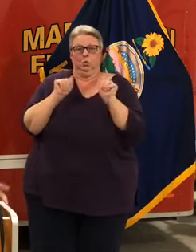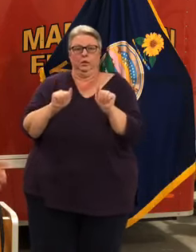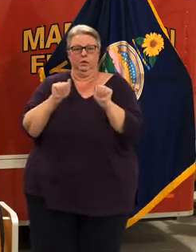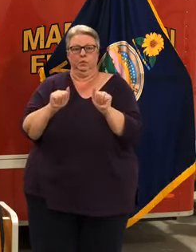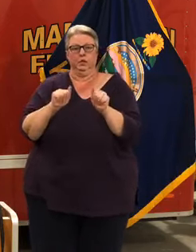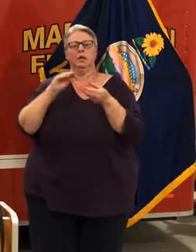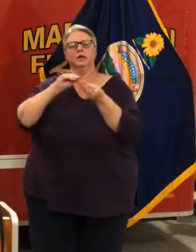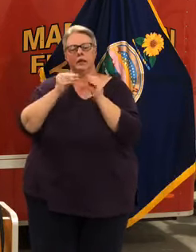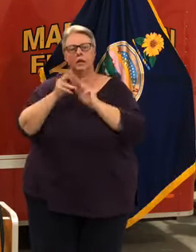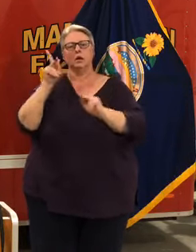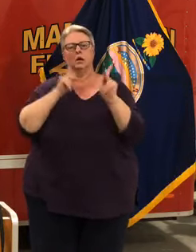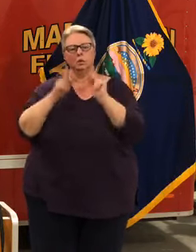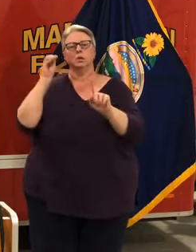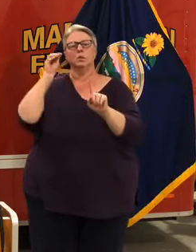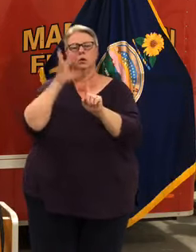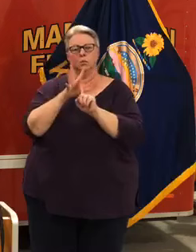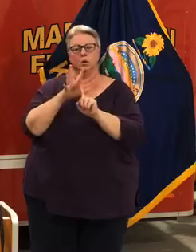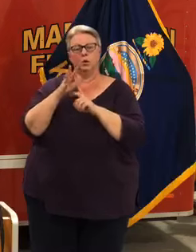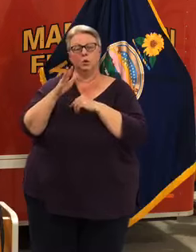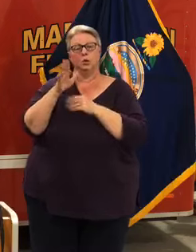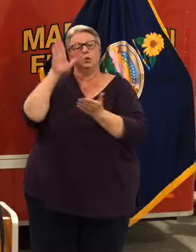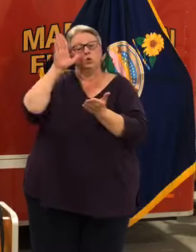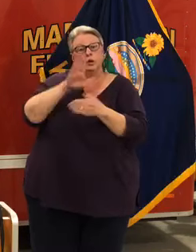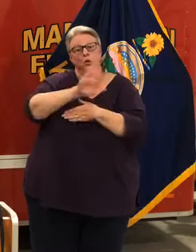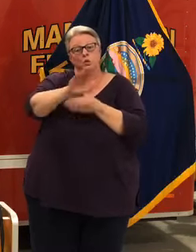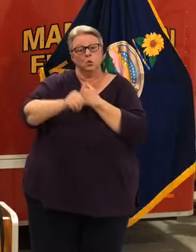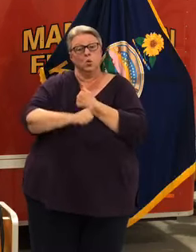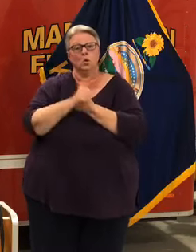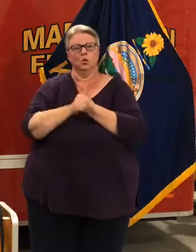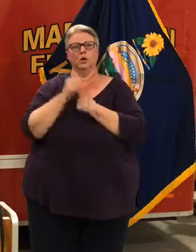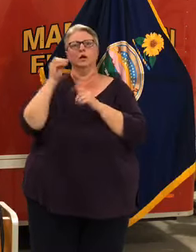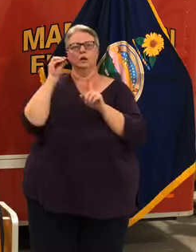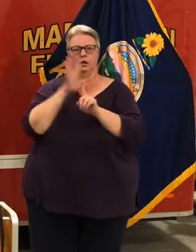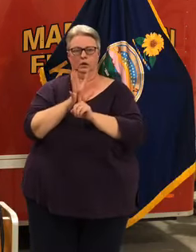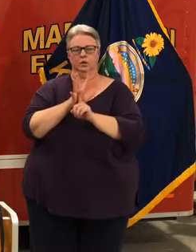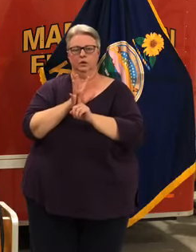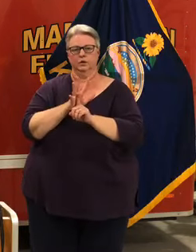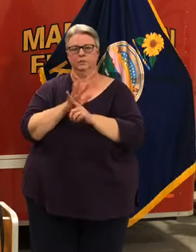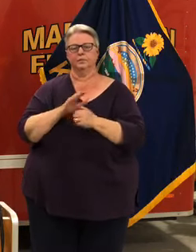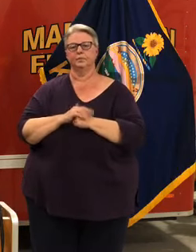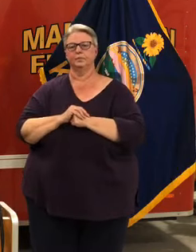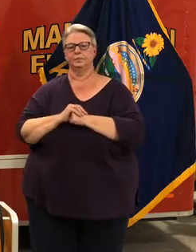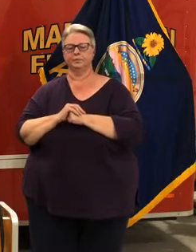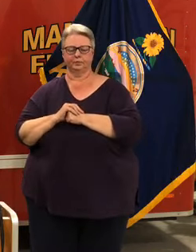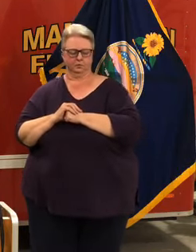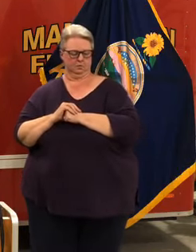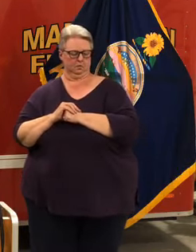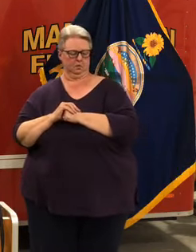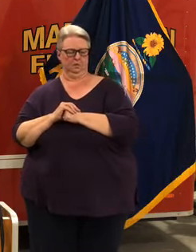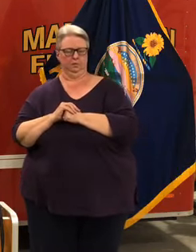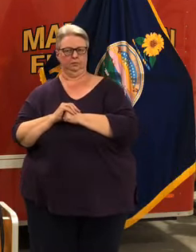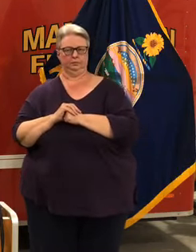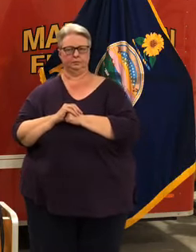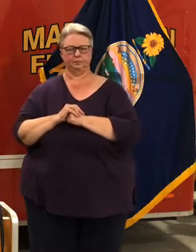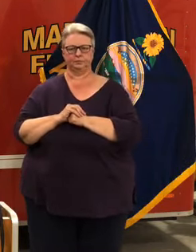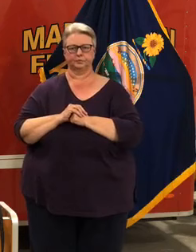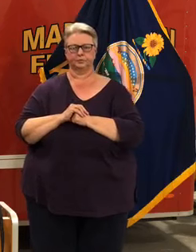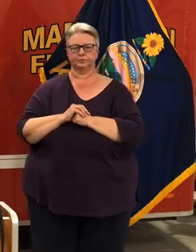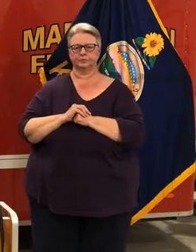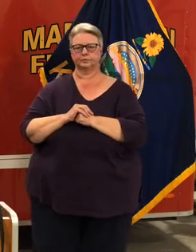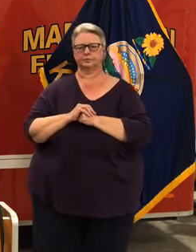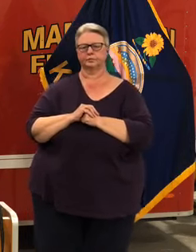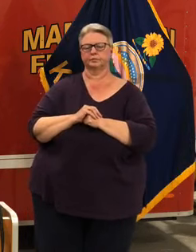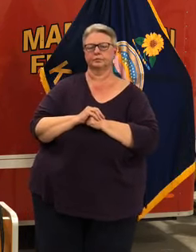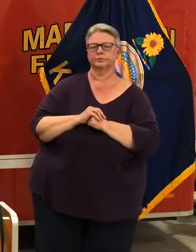exposed, and you reduce your risk of being exposed. Are there guidelines employers have to follow to keep their